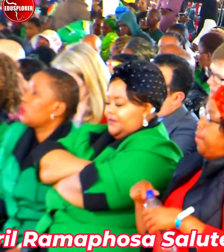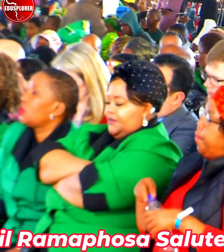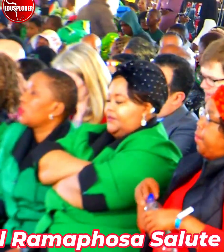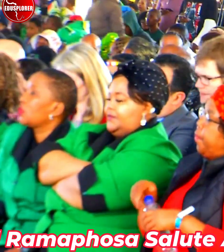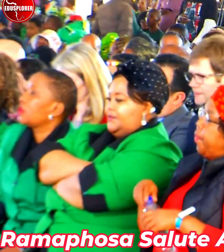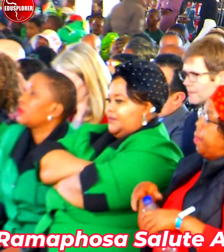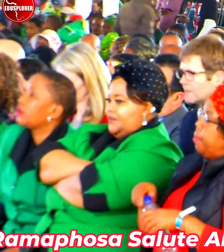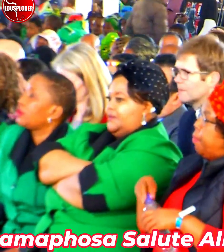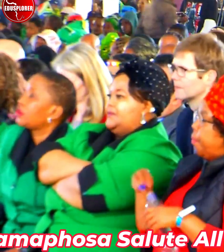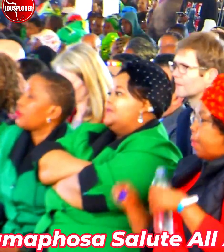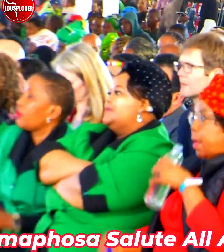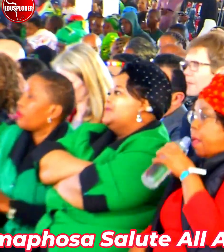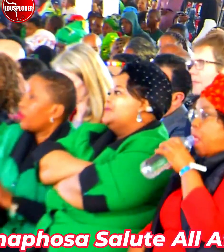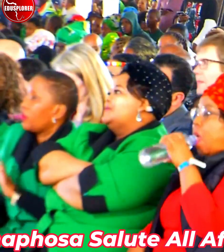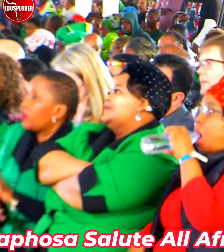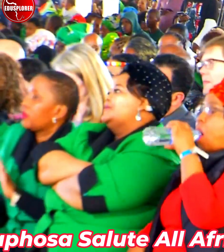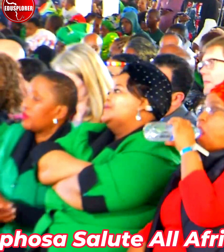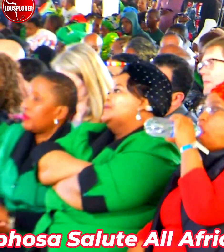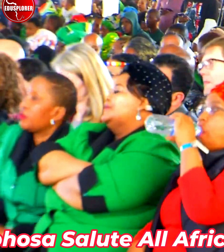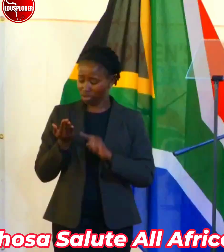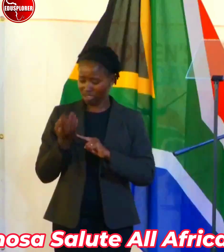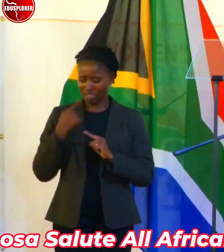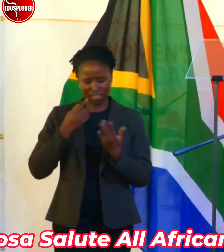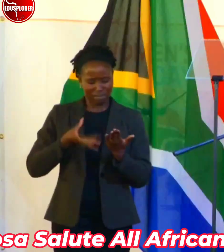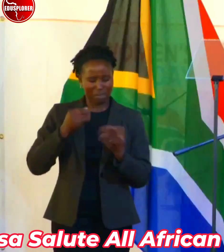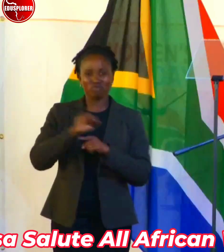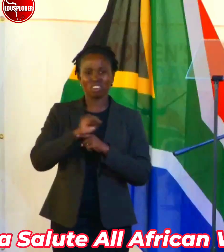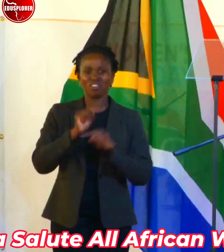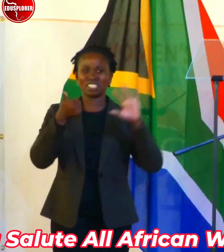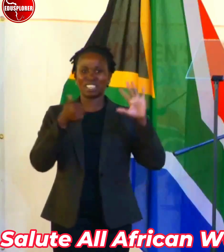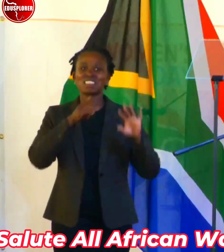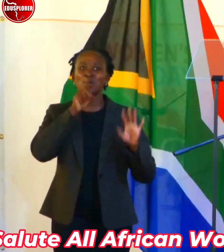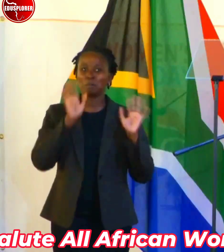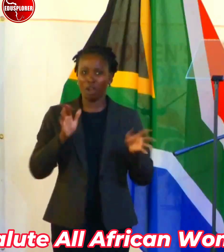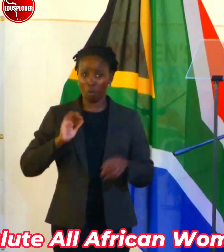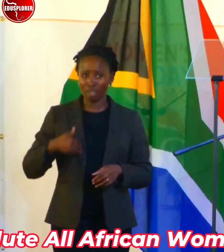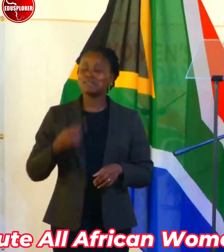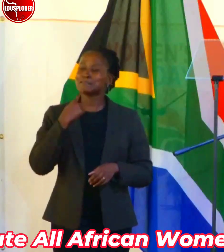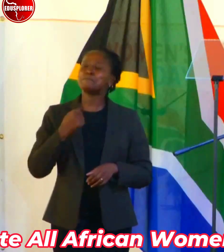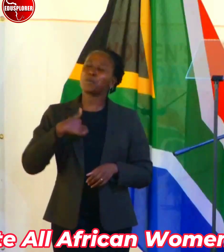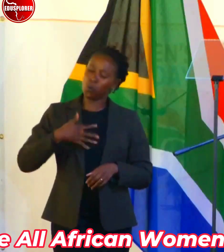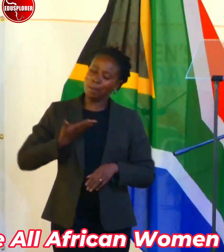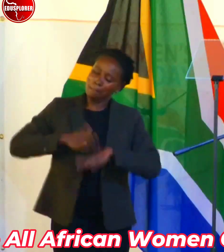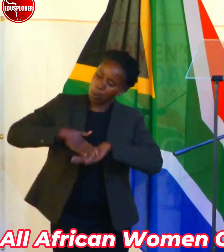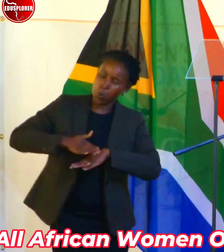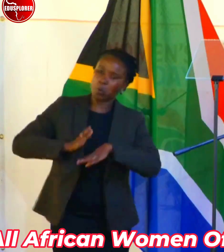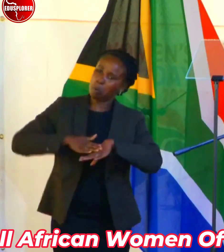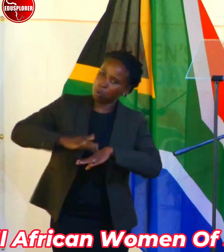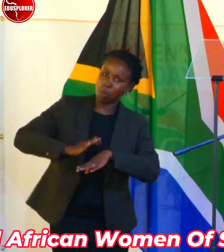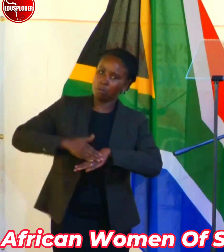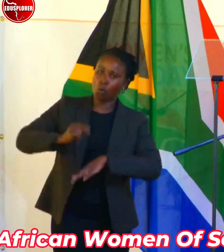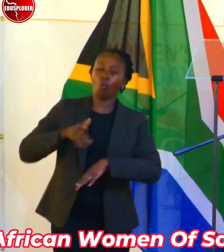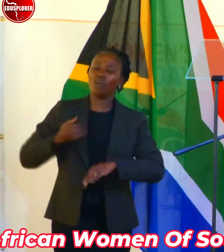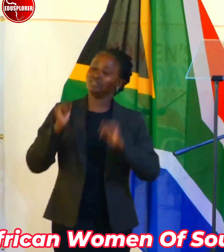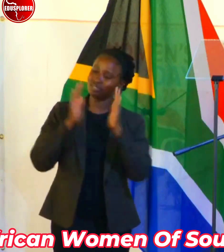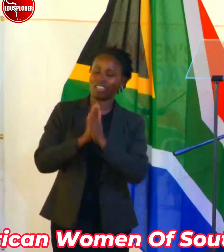When I was given the report that we have only trained 6,000, I said I want tens and tens of thousands